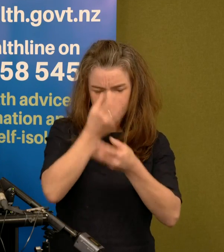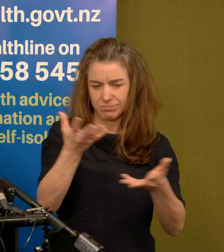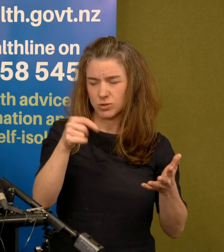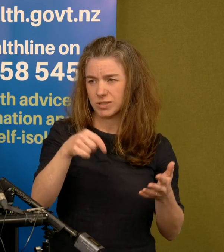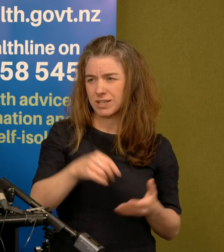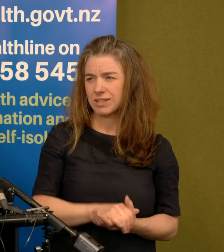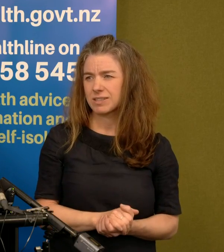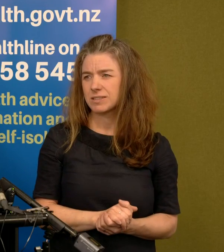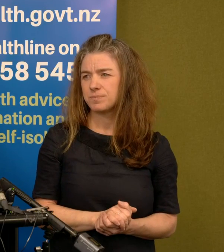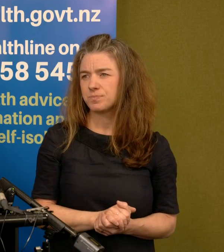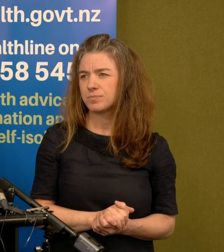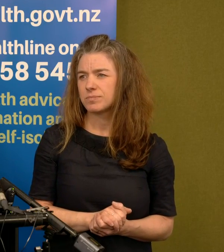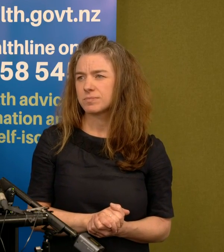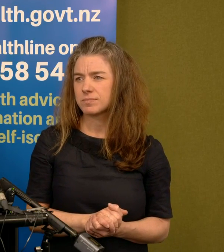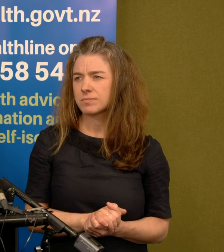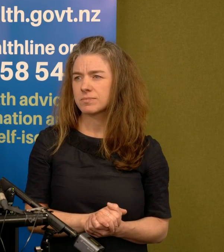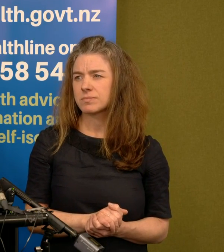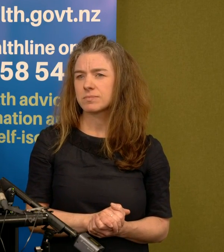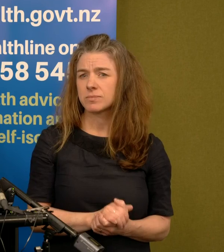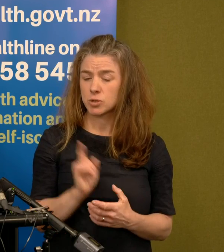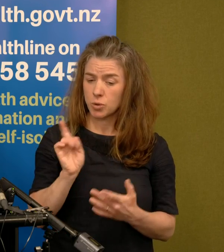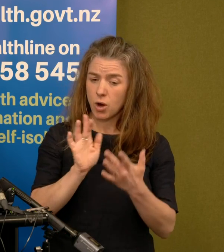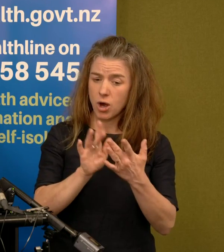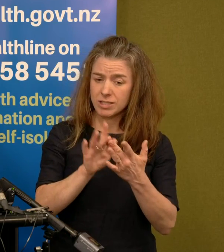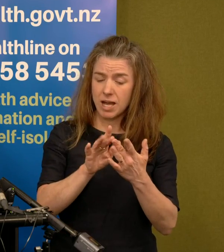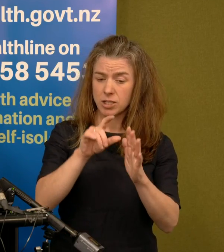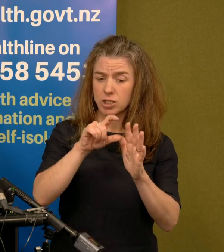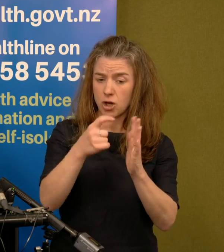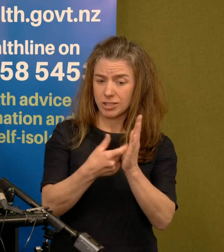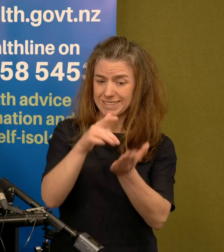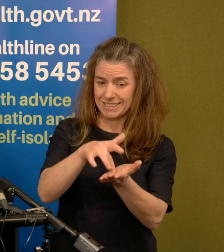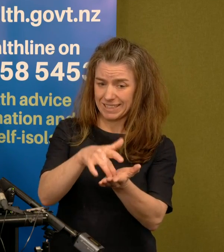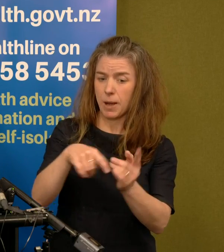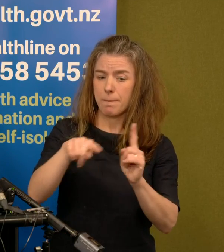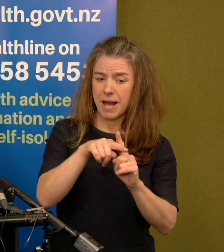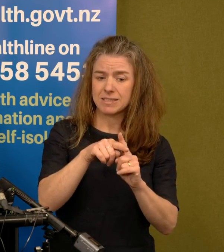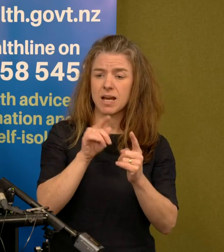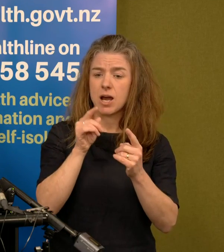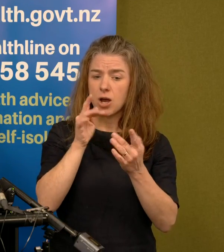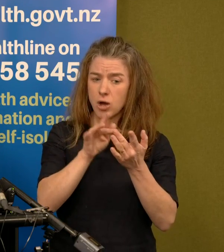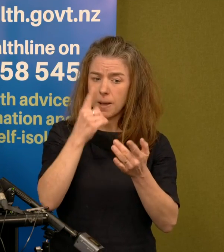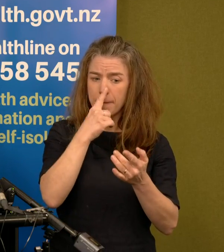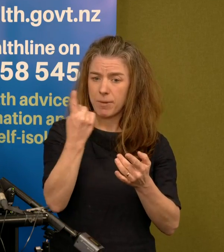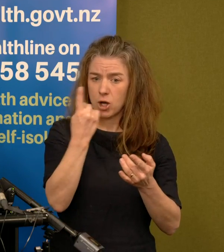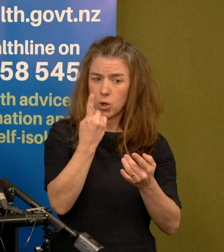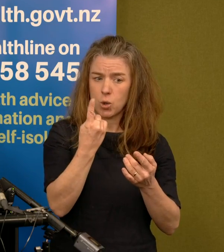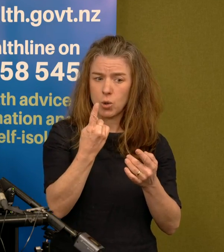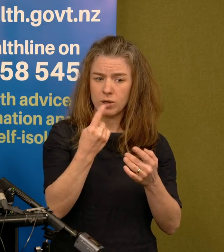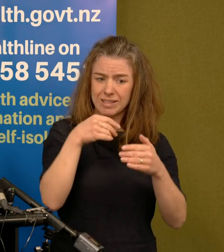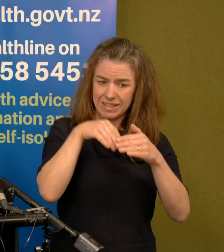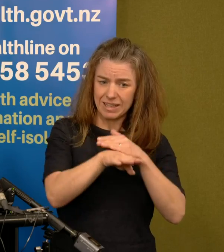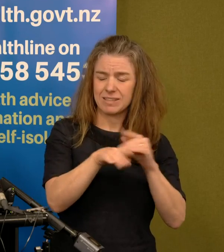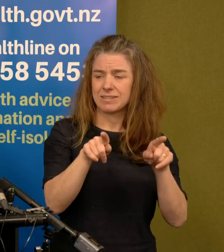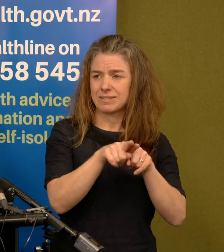clinics that patients who visited as well as the patients that might have been going to? Yes, we have been in touch with our Auckland